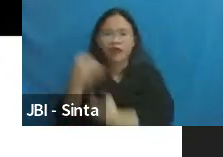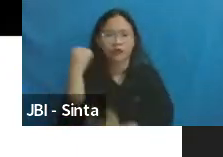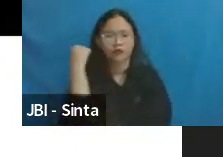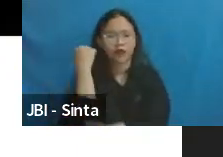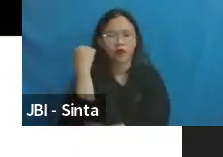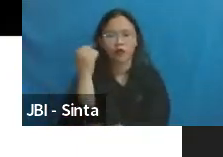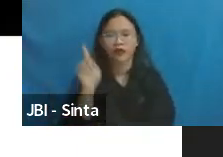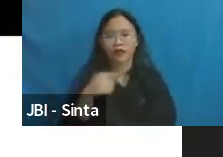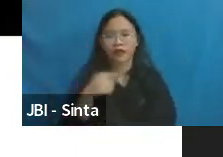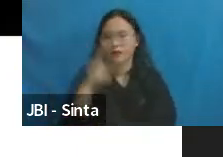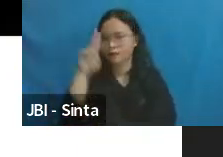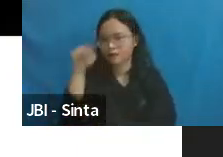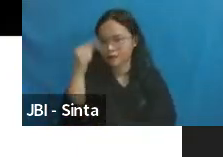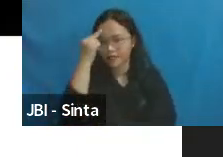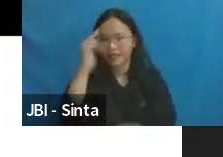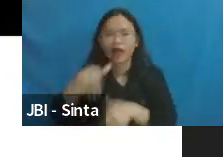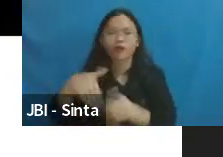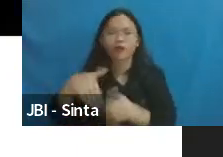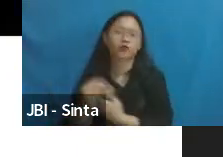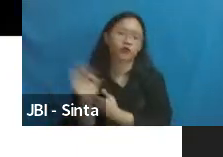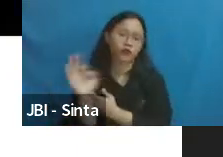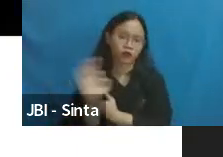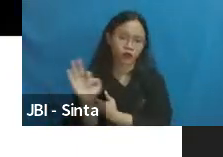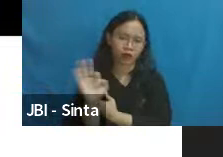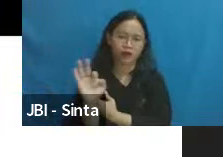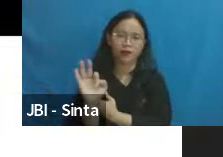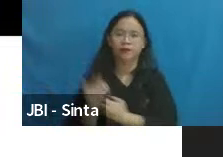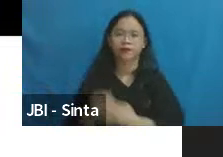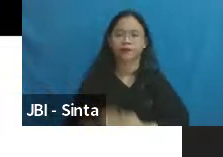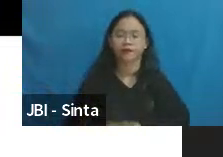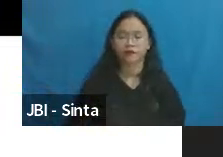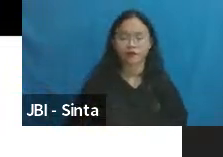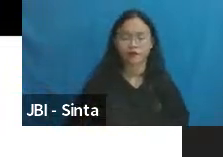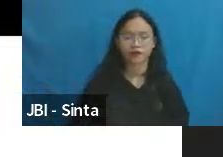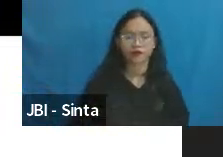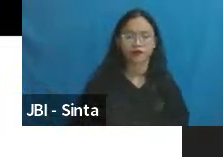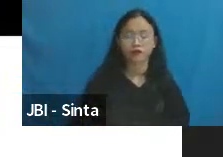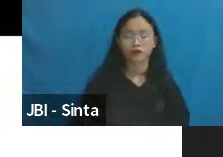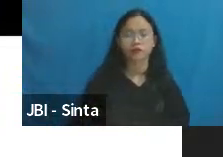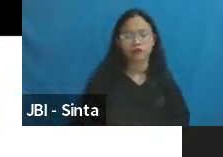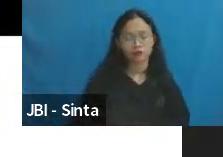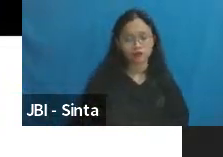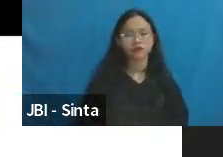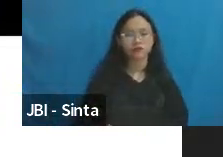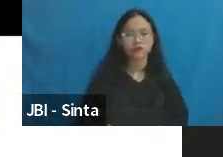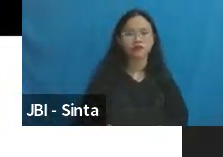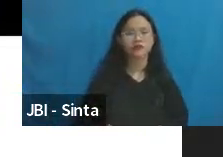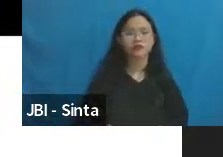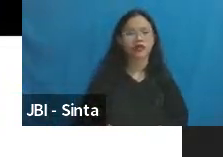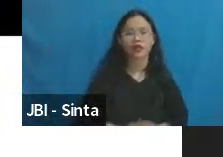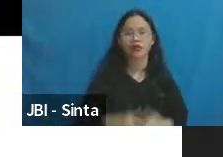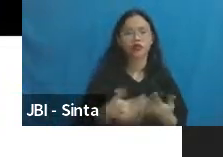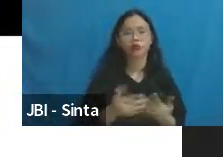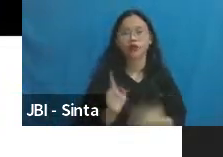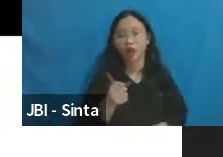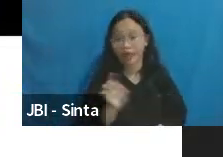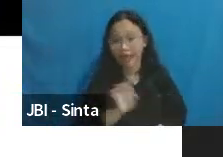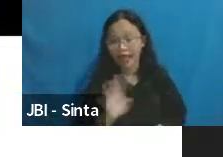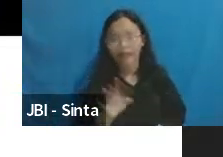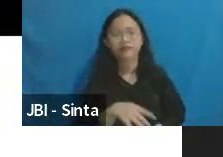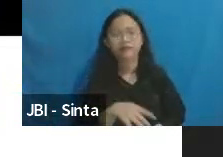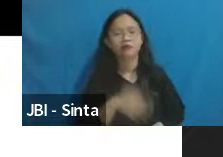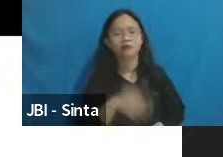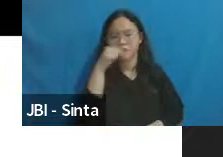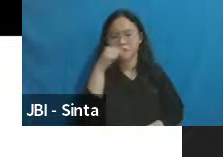these people are not being properly valued for the work they're doing on the part of the government. In